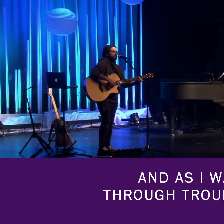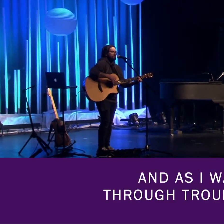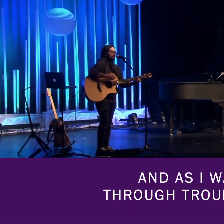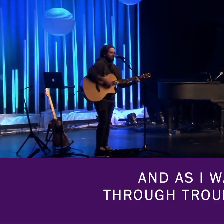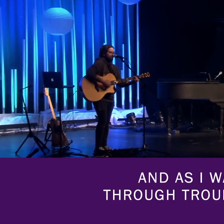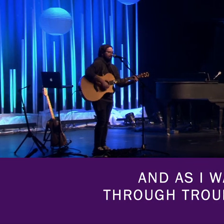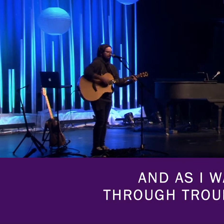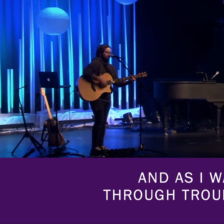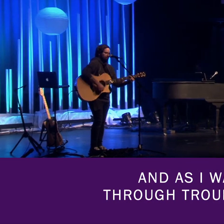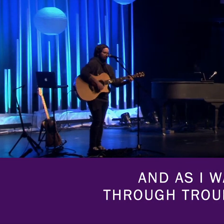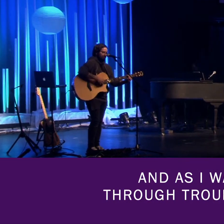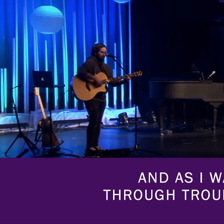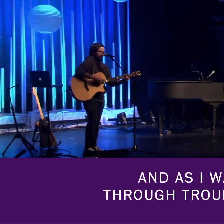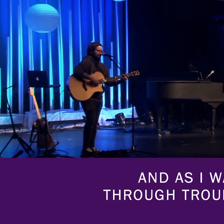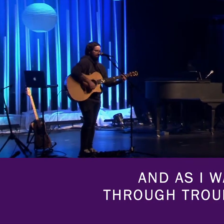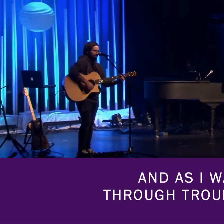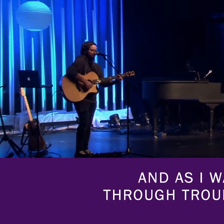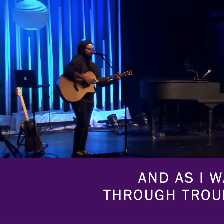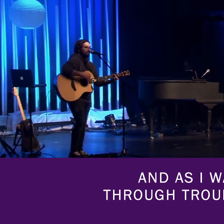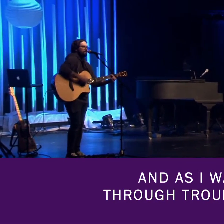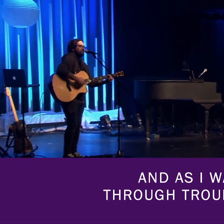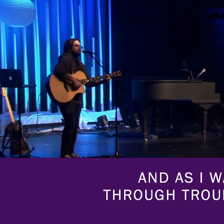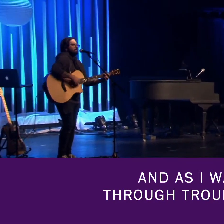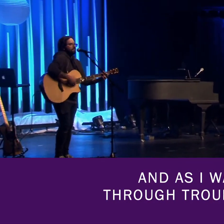As I walk on